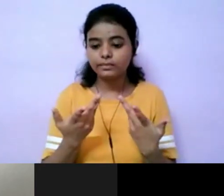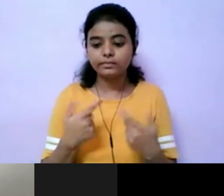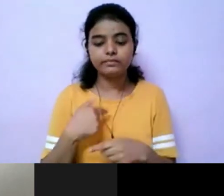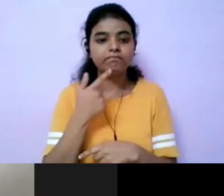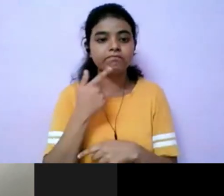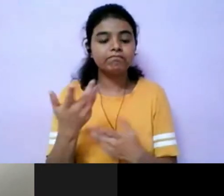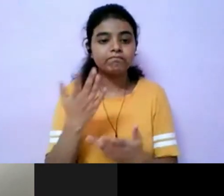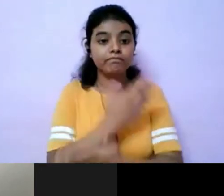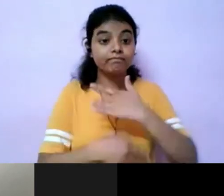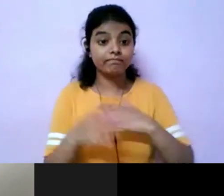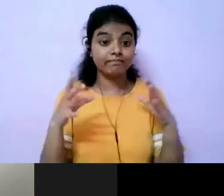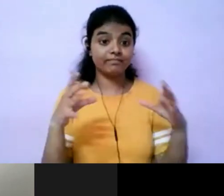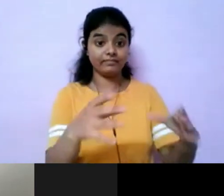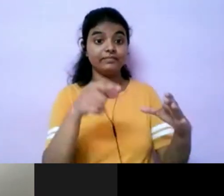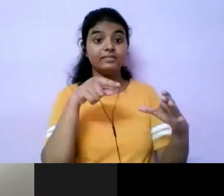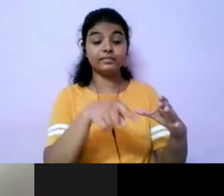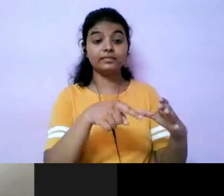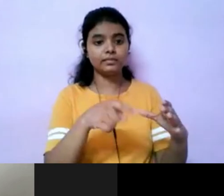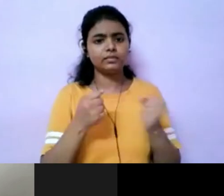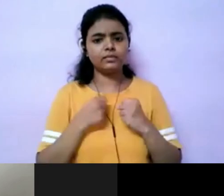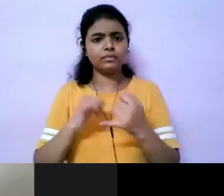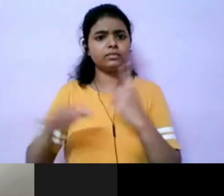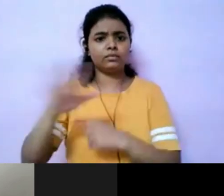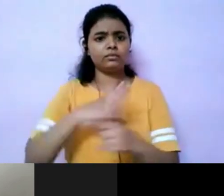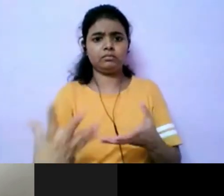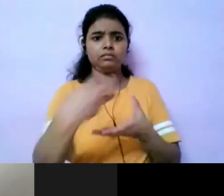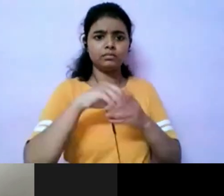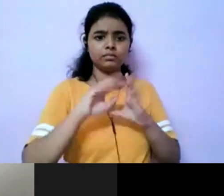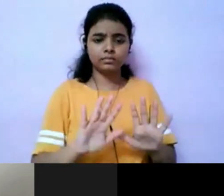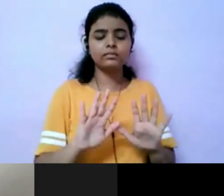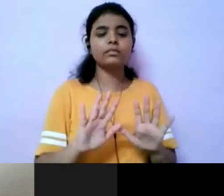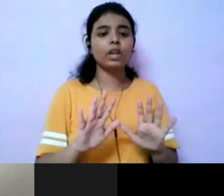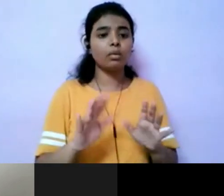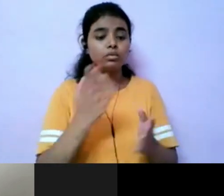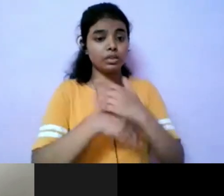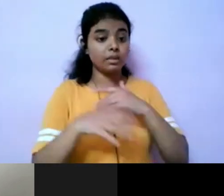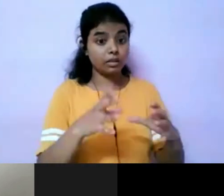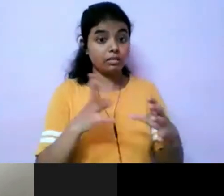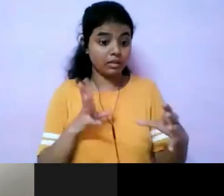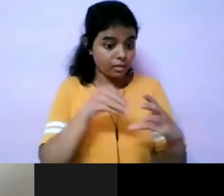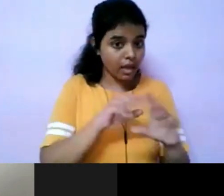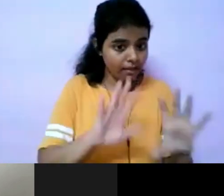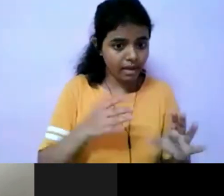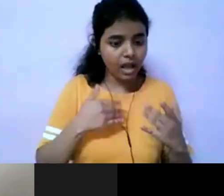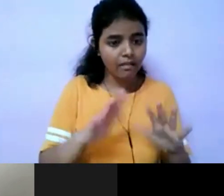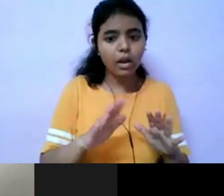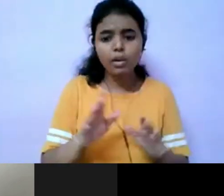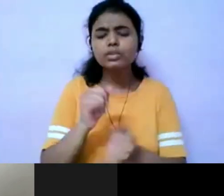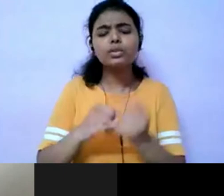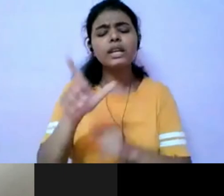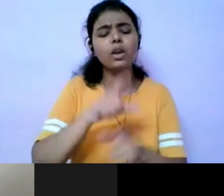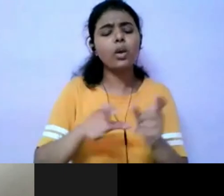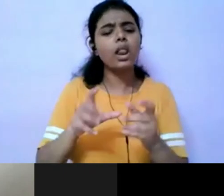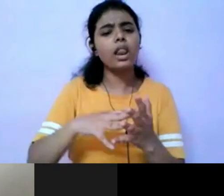the disabled really are in the community. We belong in the community, and the community can learn some things from us. But